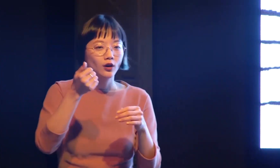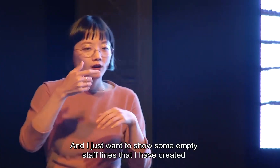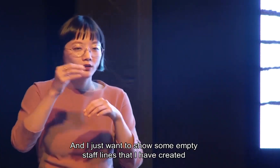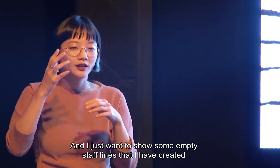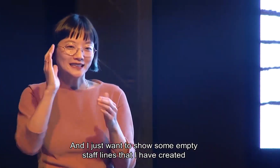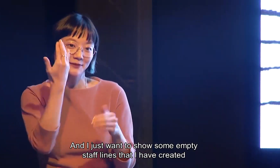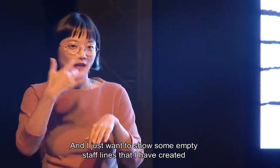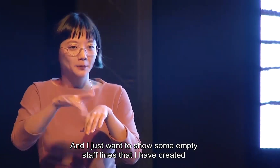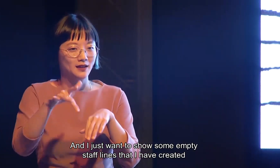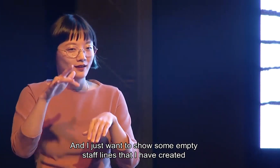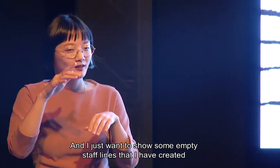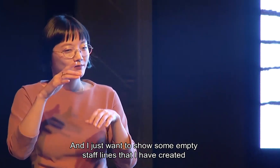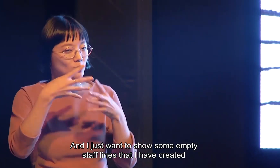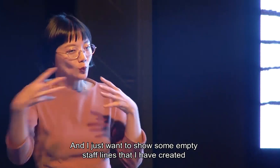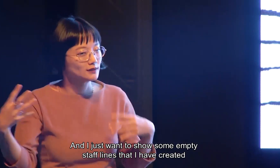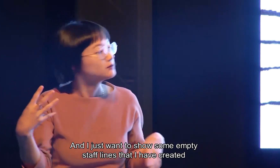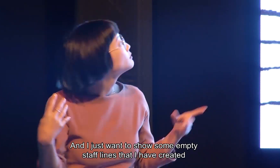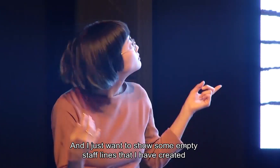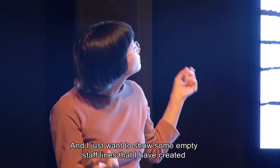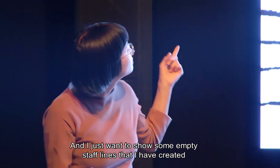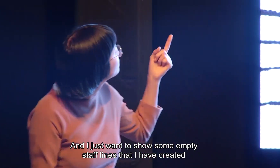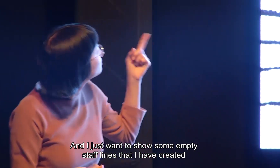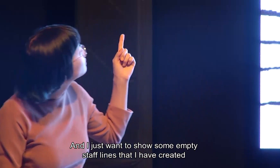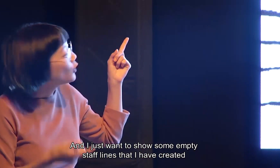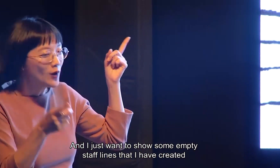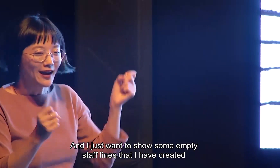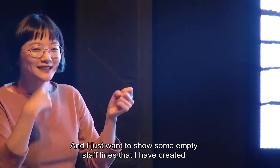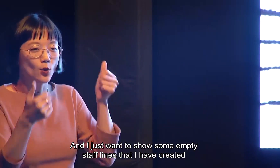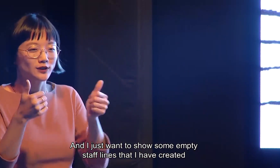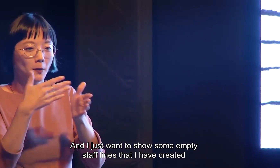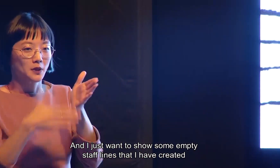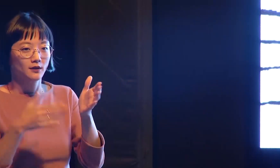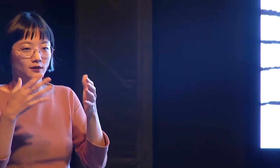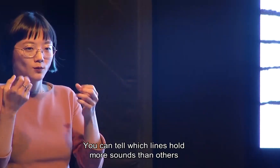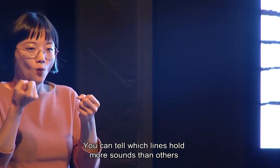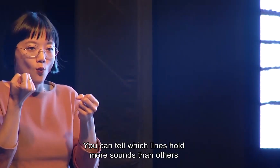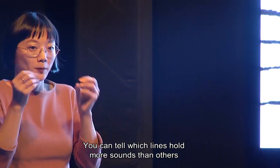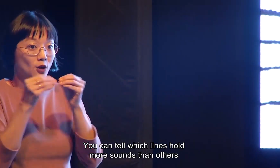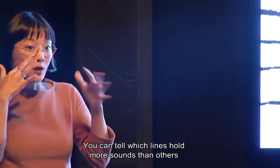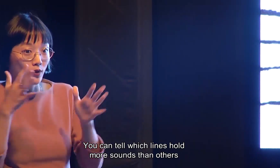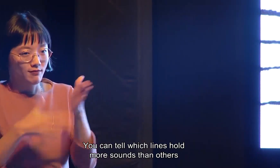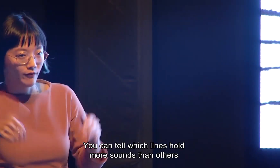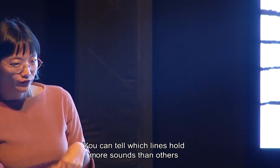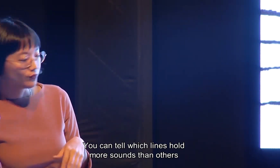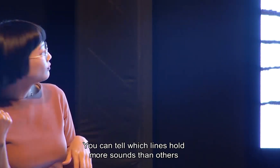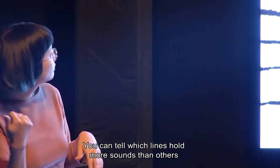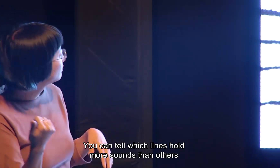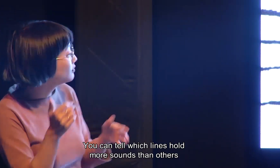And I just want to show some empty staff lines that I've created. You can tell which lines hold